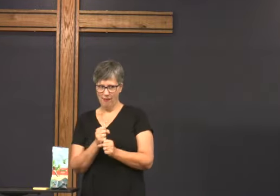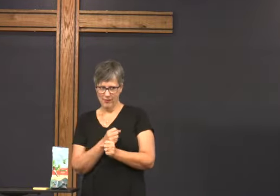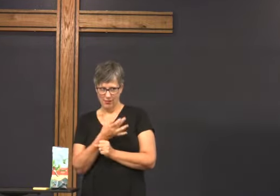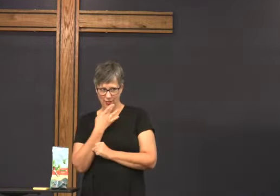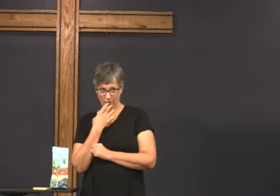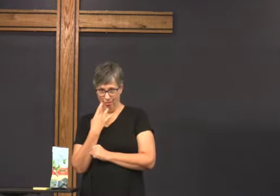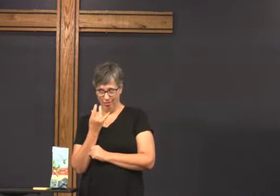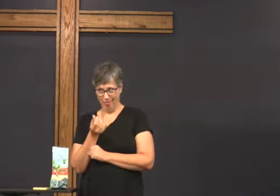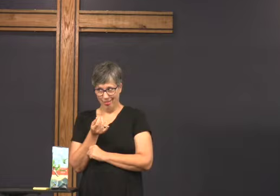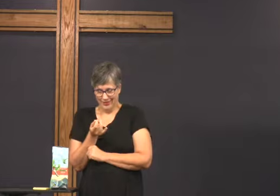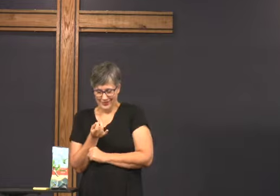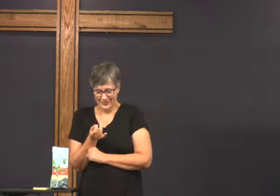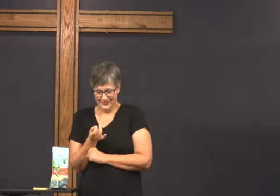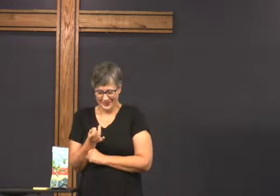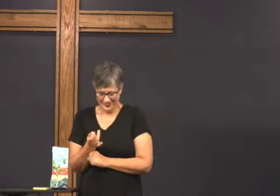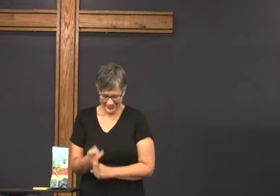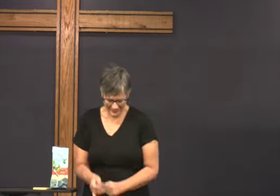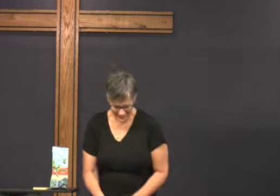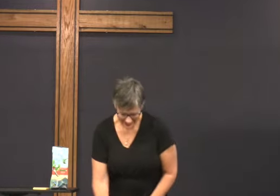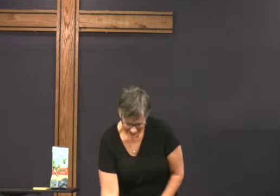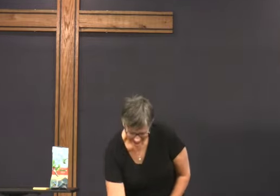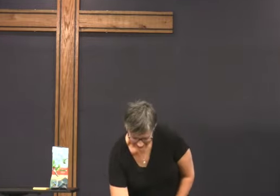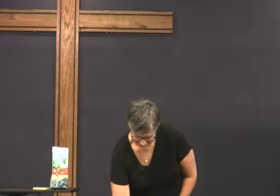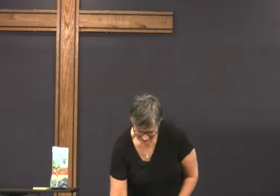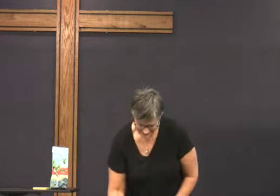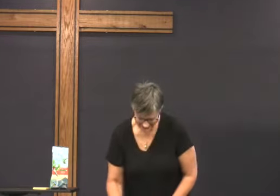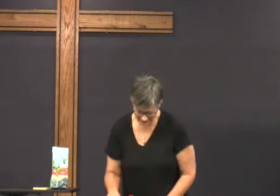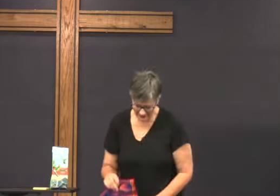Coffee. Oh, delicious.